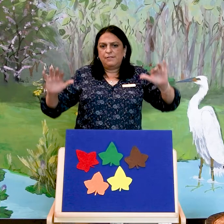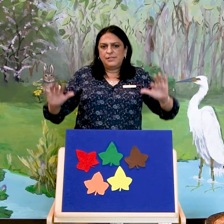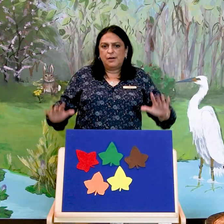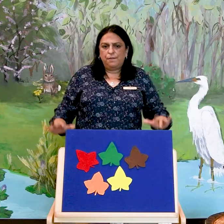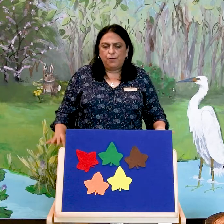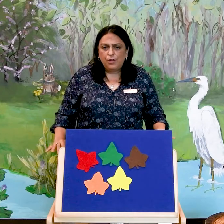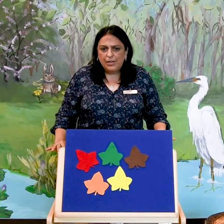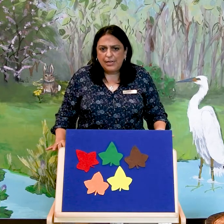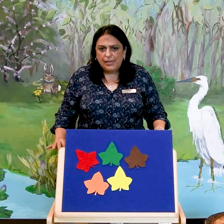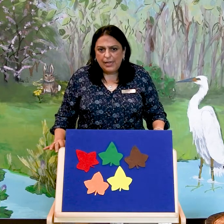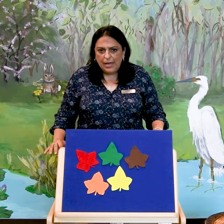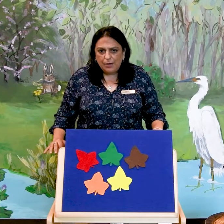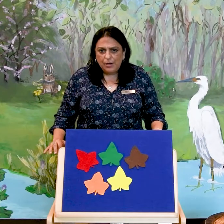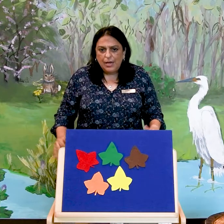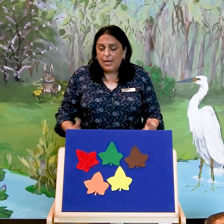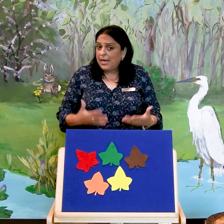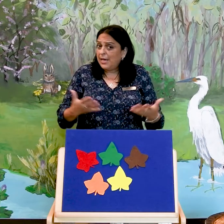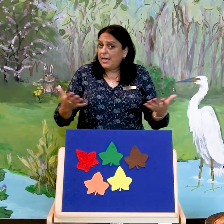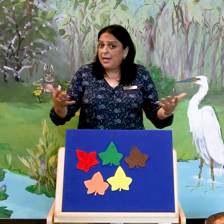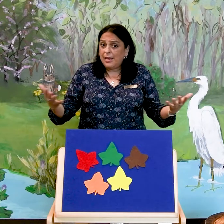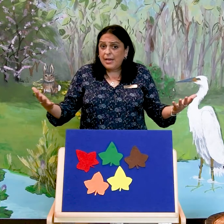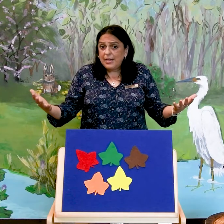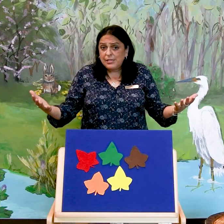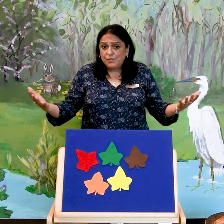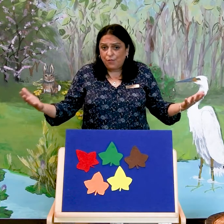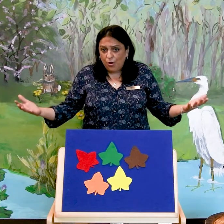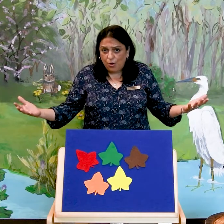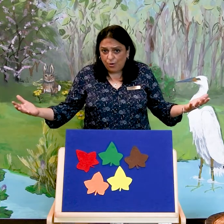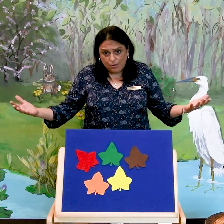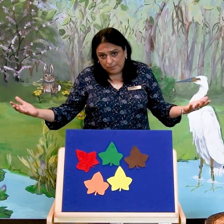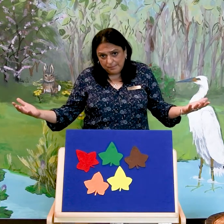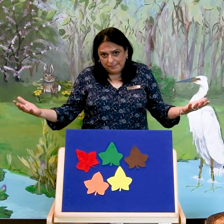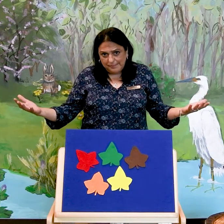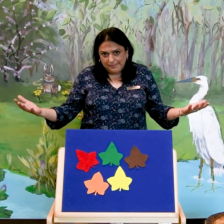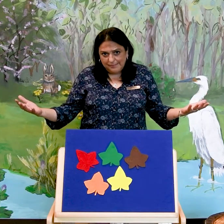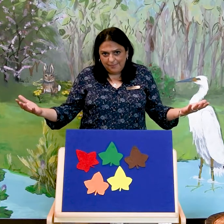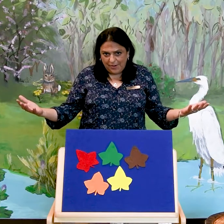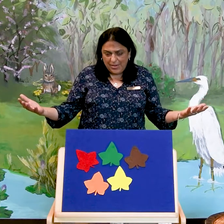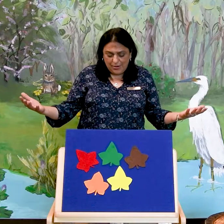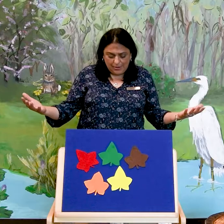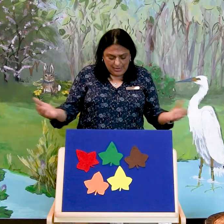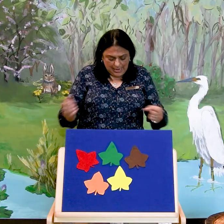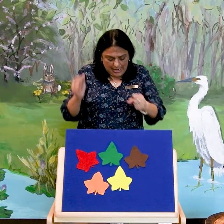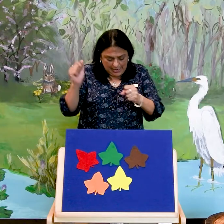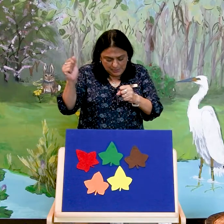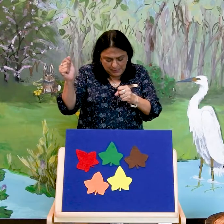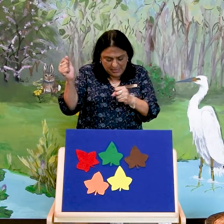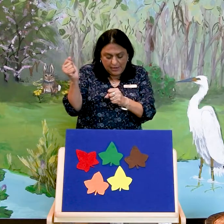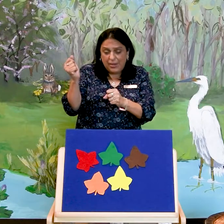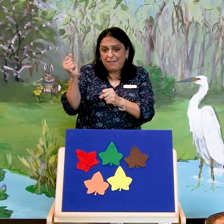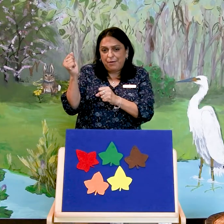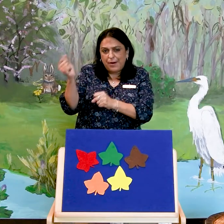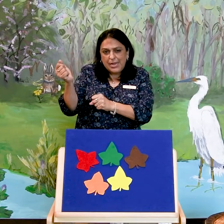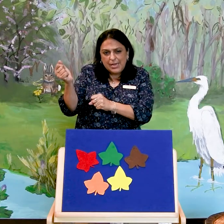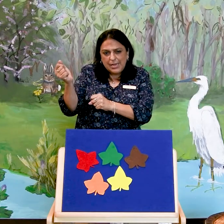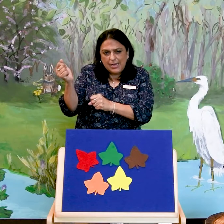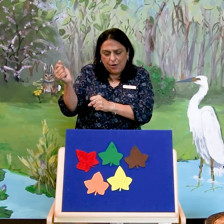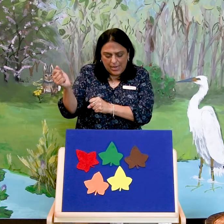are falling down, it is fall. Very good. Let's pretend that we have a rake in our